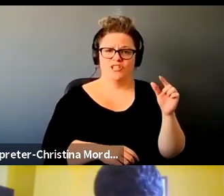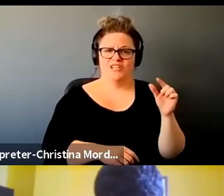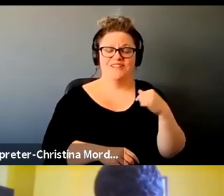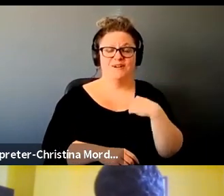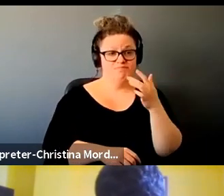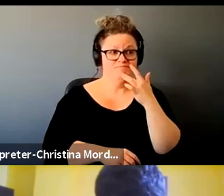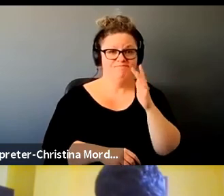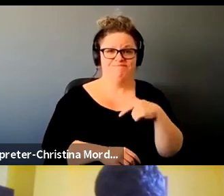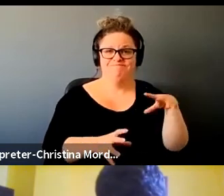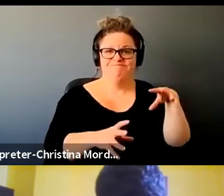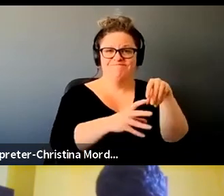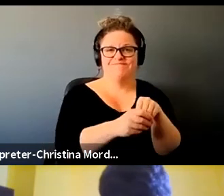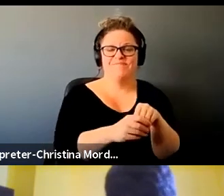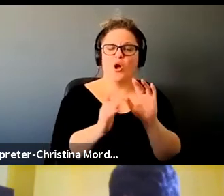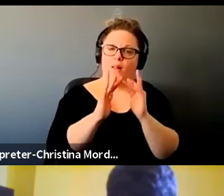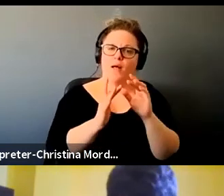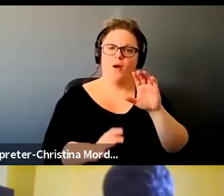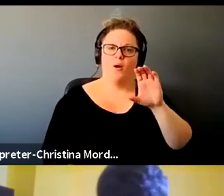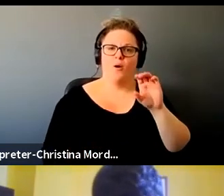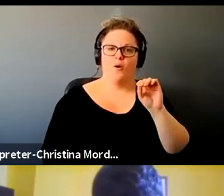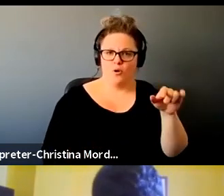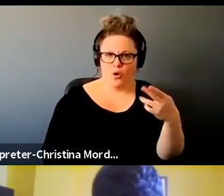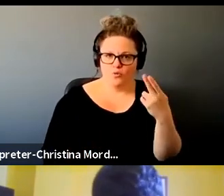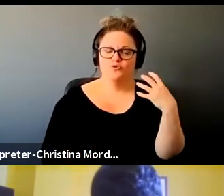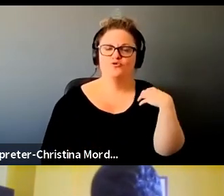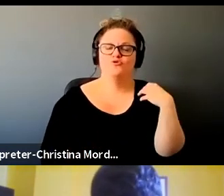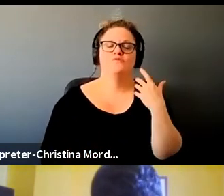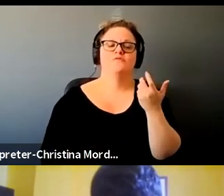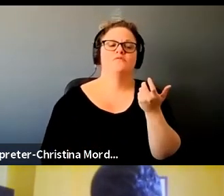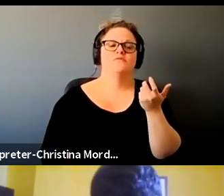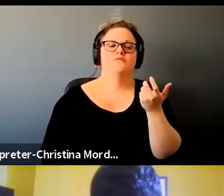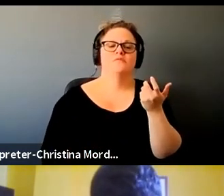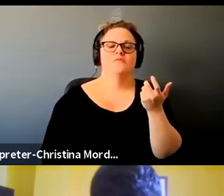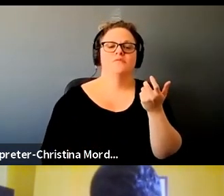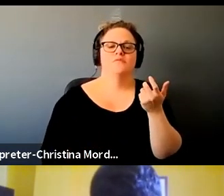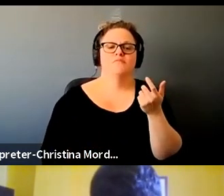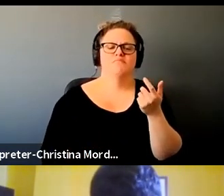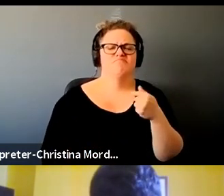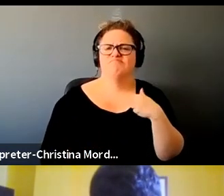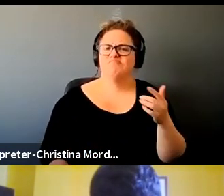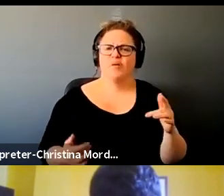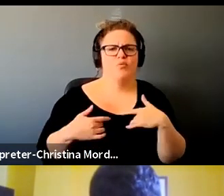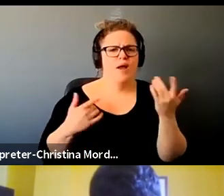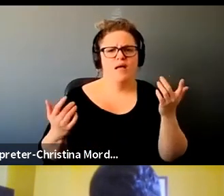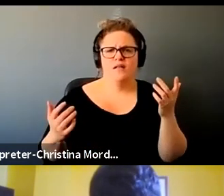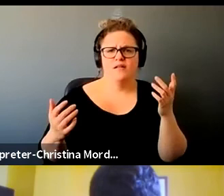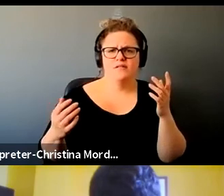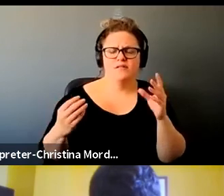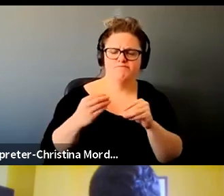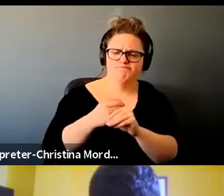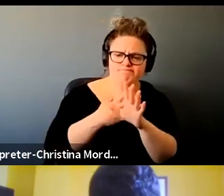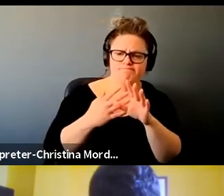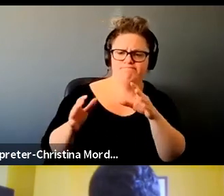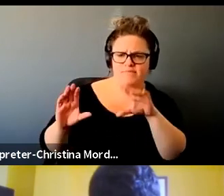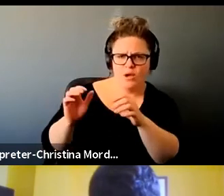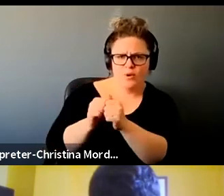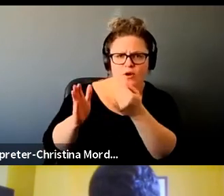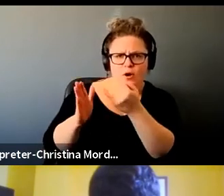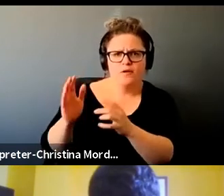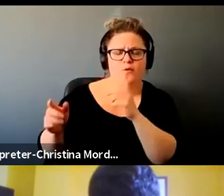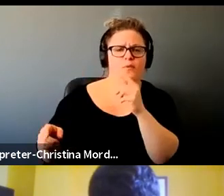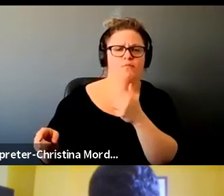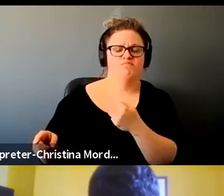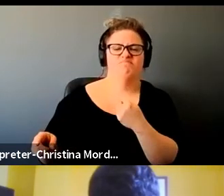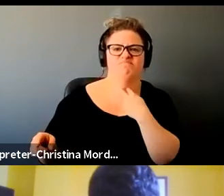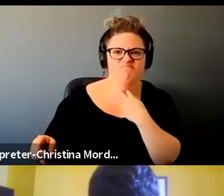online coach. And what Oh. thrills me more than anything is to talk to artists who are maybe stuck or needing some